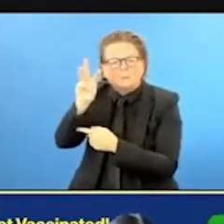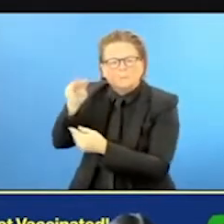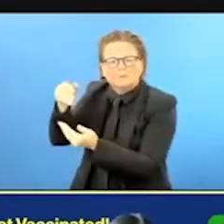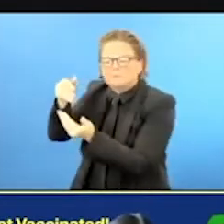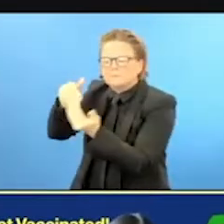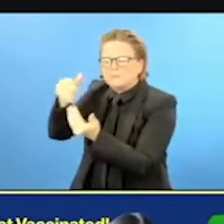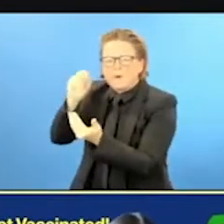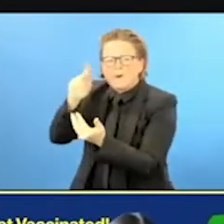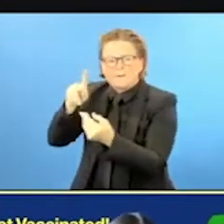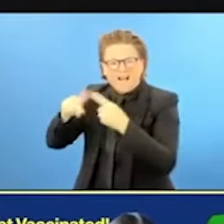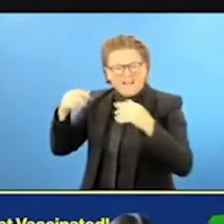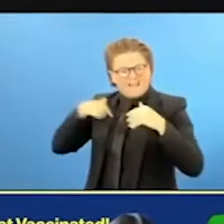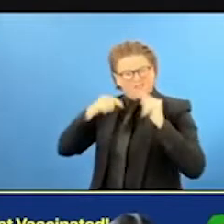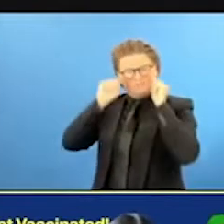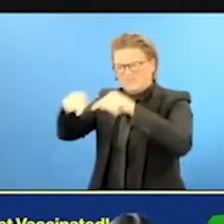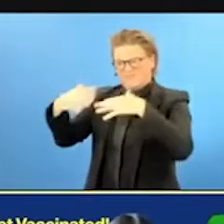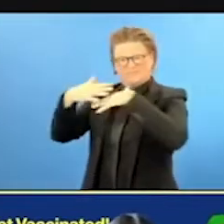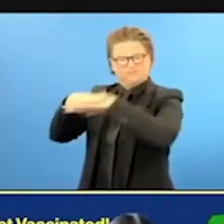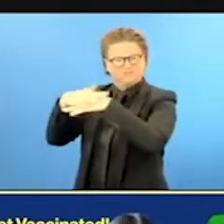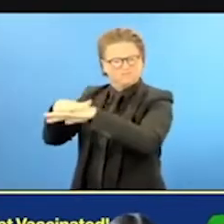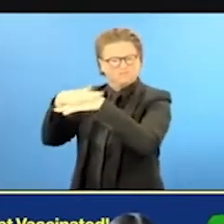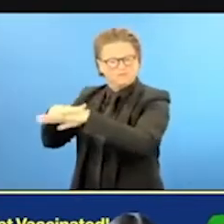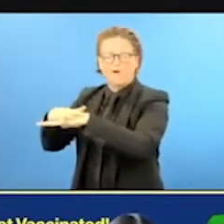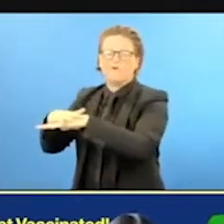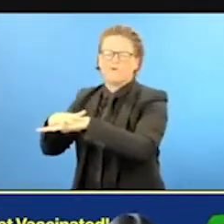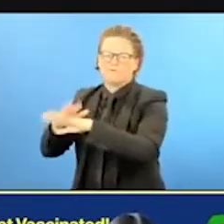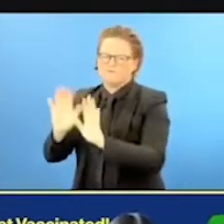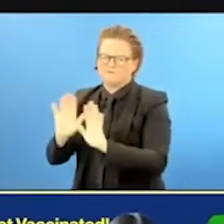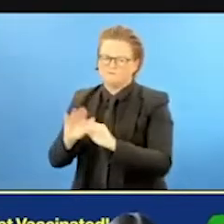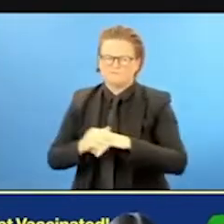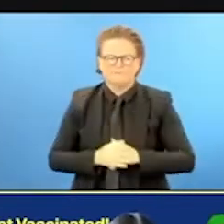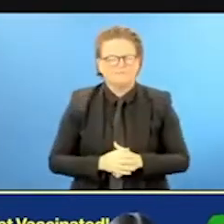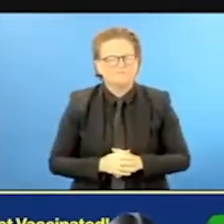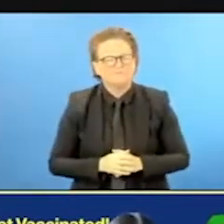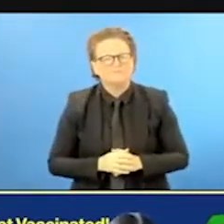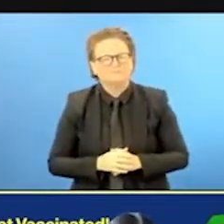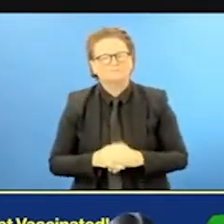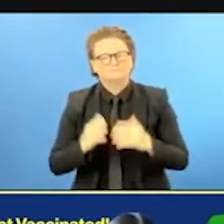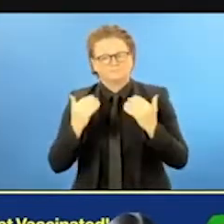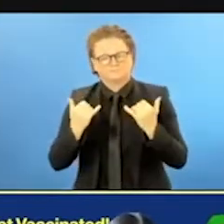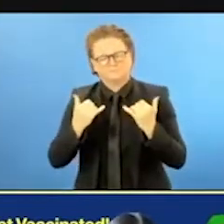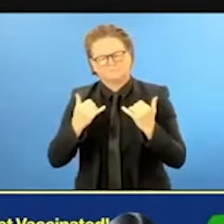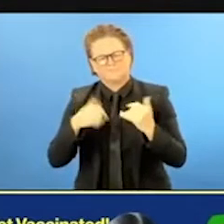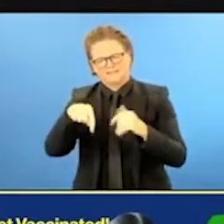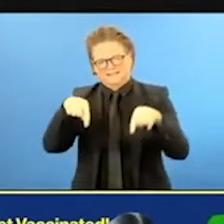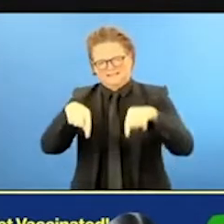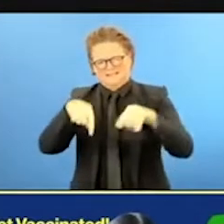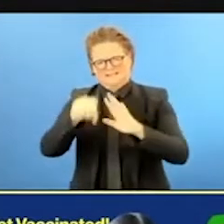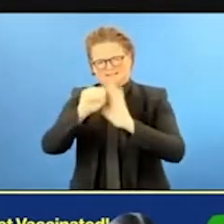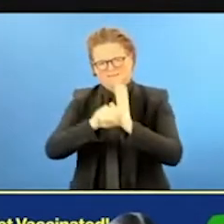slide. So the state and federal government are driving the prioritization and allocation process for